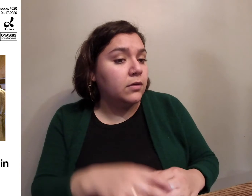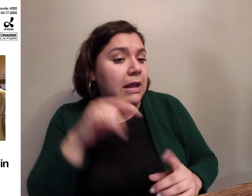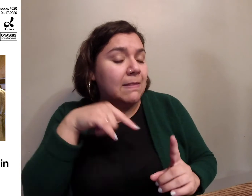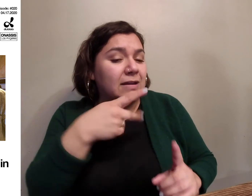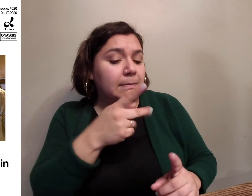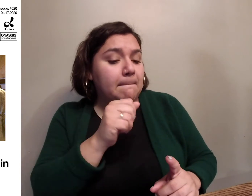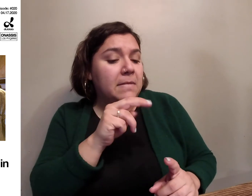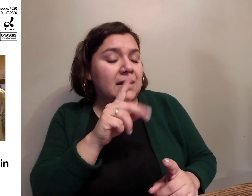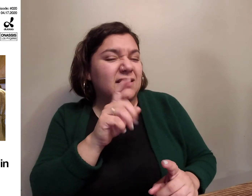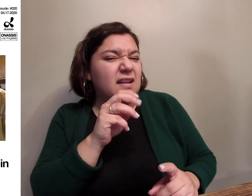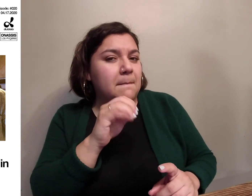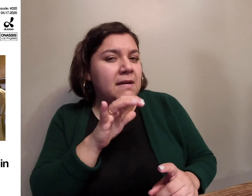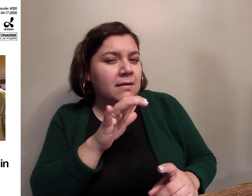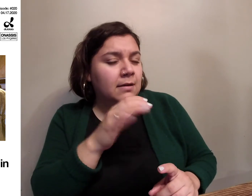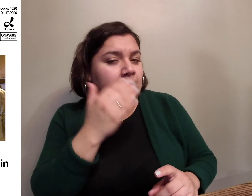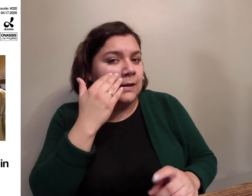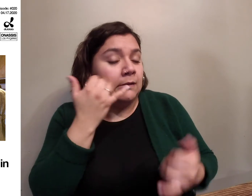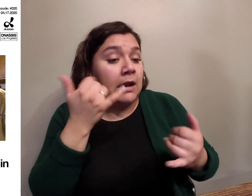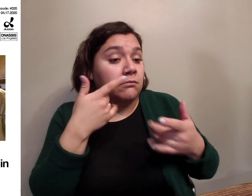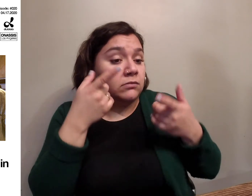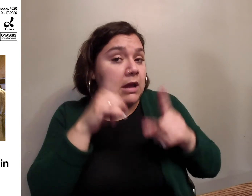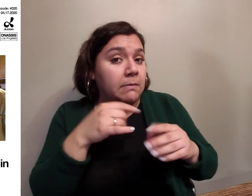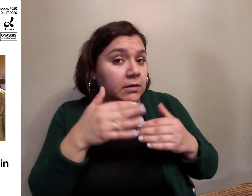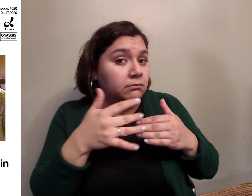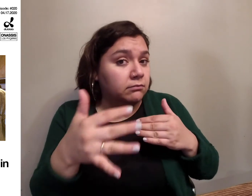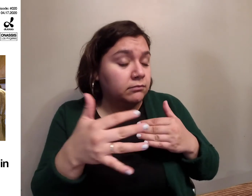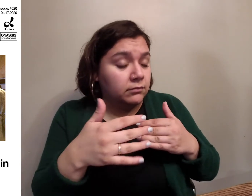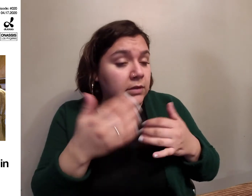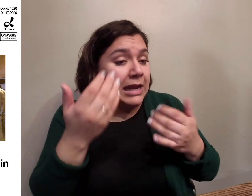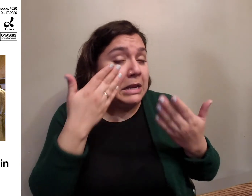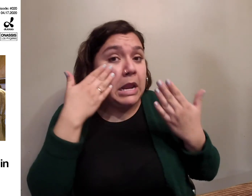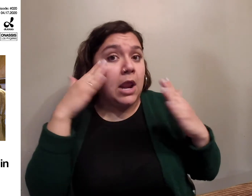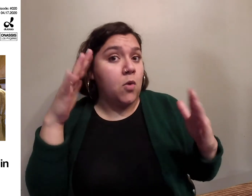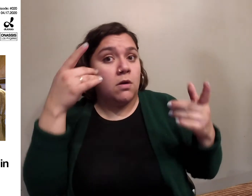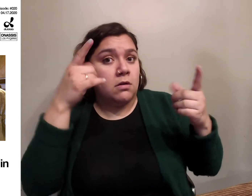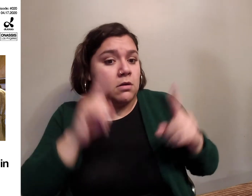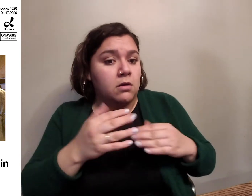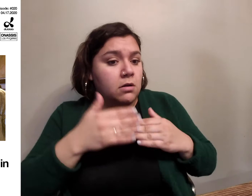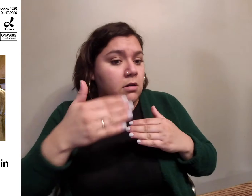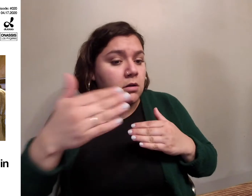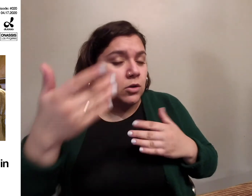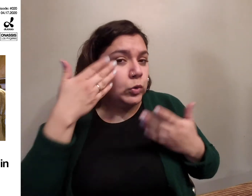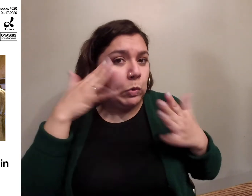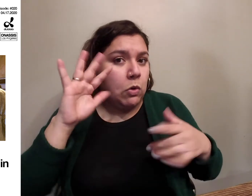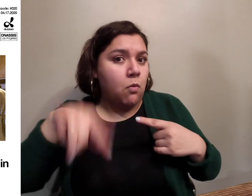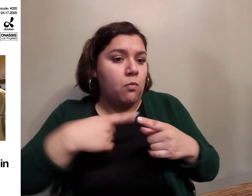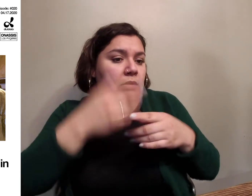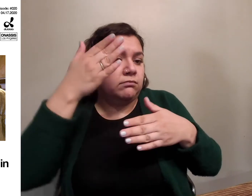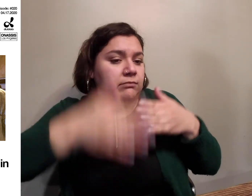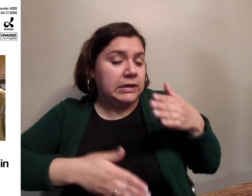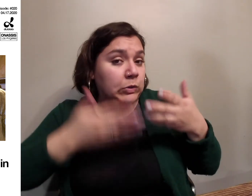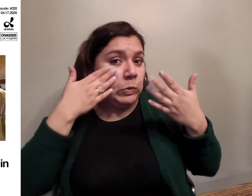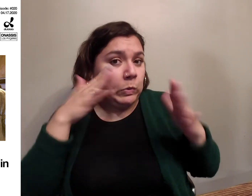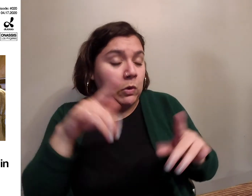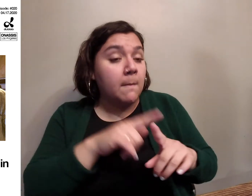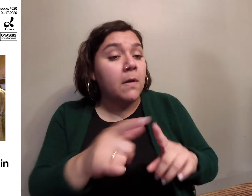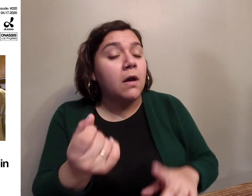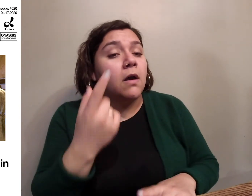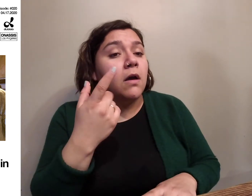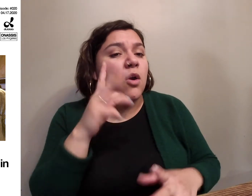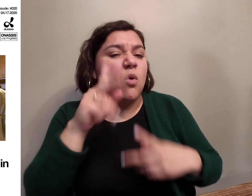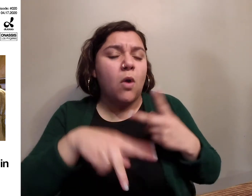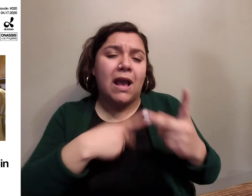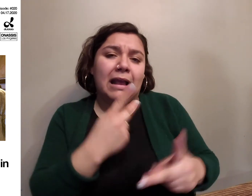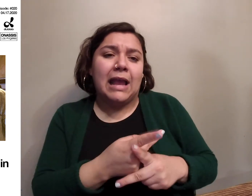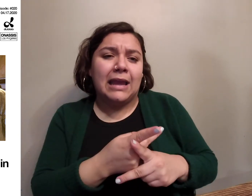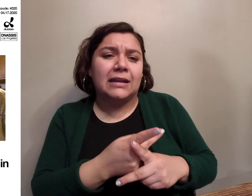it's going on now, not knowing when it will end, what kind of fake ethnography, and you might explain